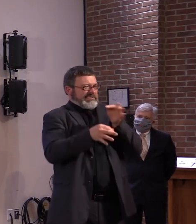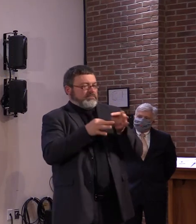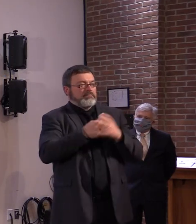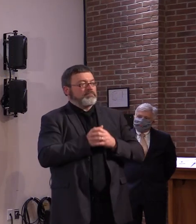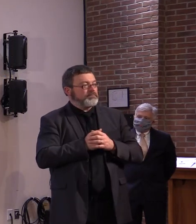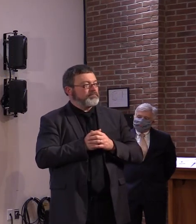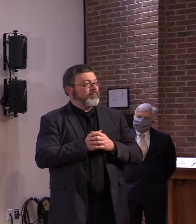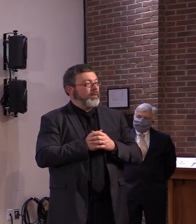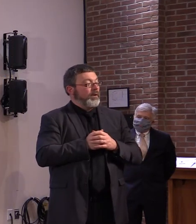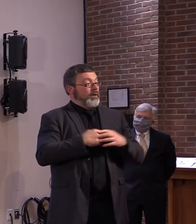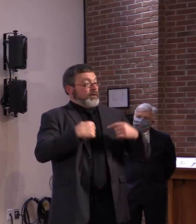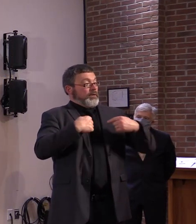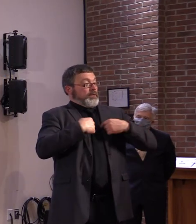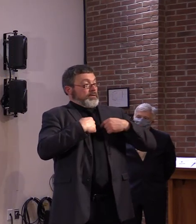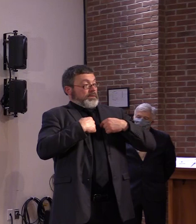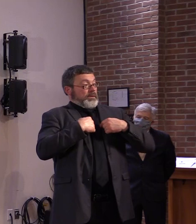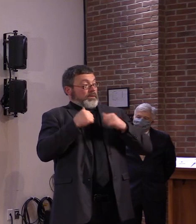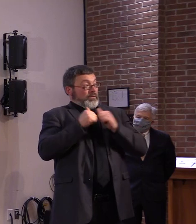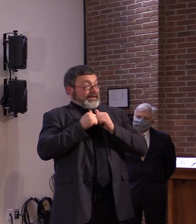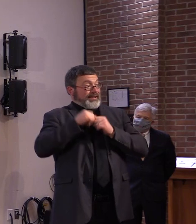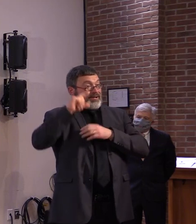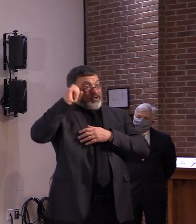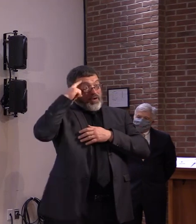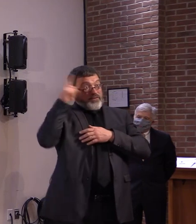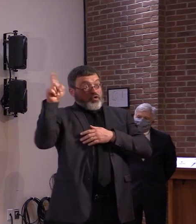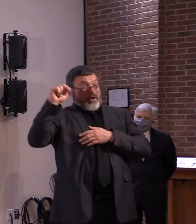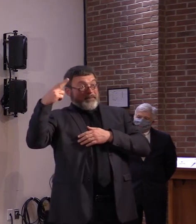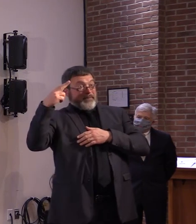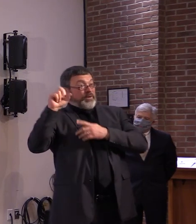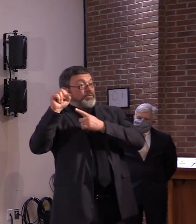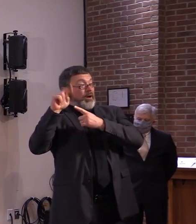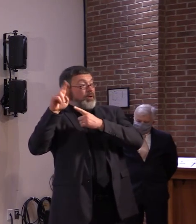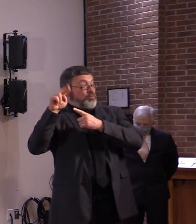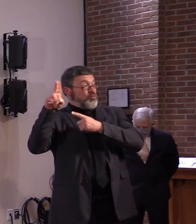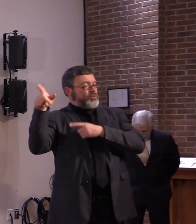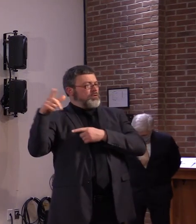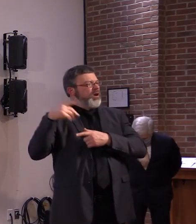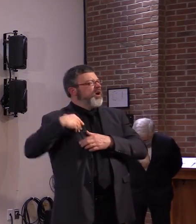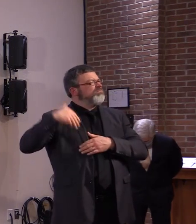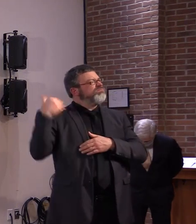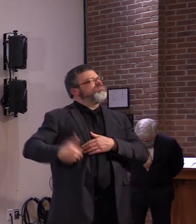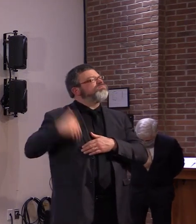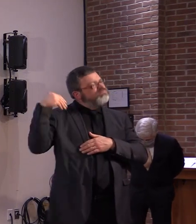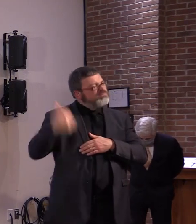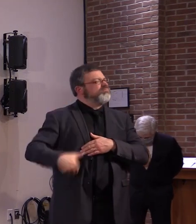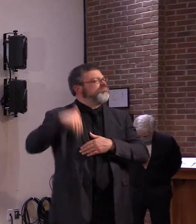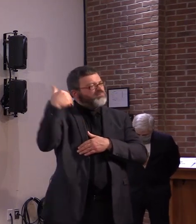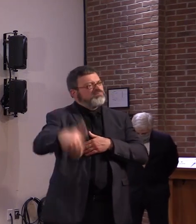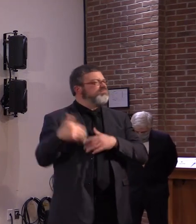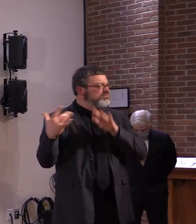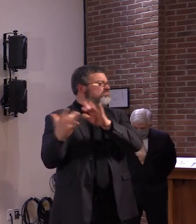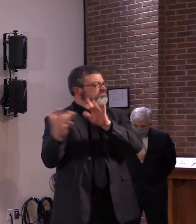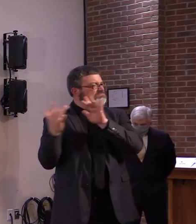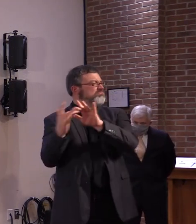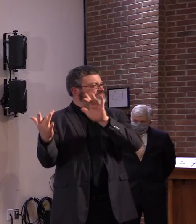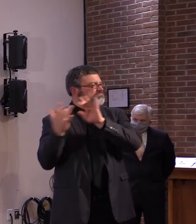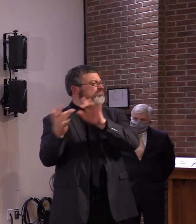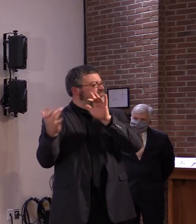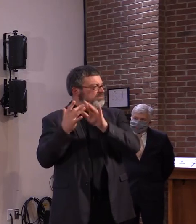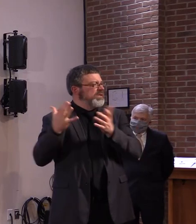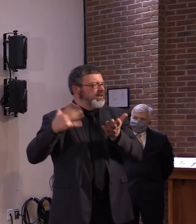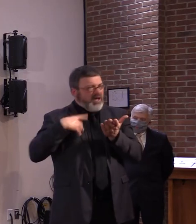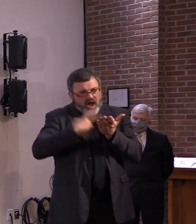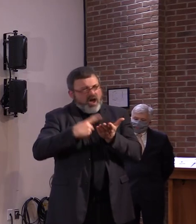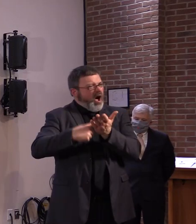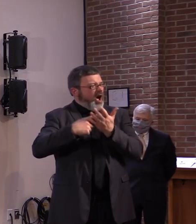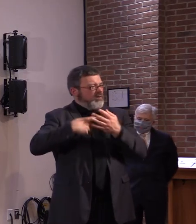Sununu regularly. I know that they were very concerned about what they perceived as a problem with